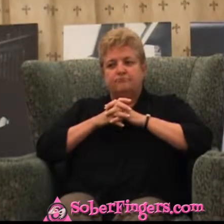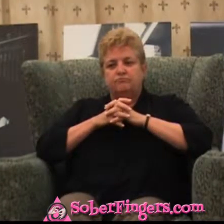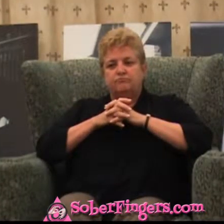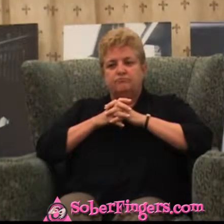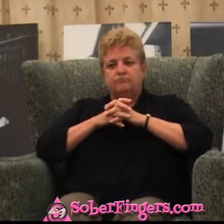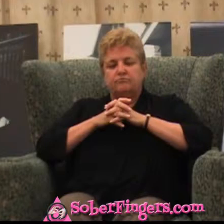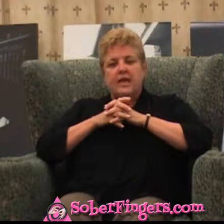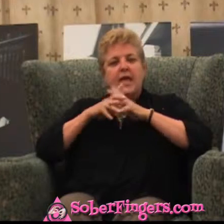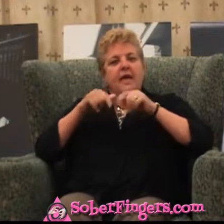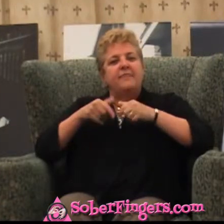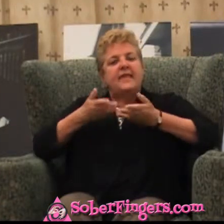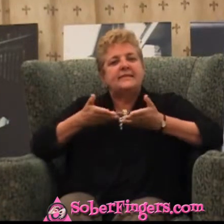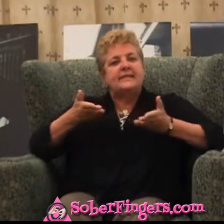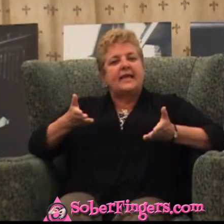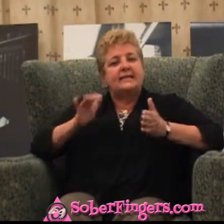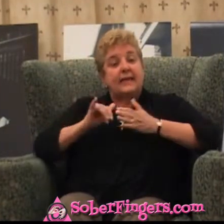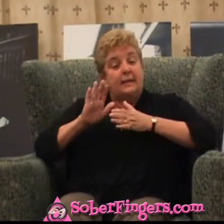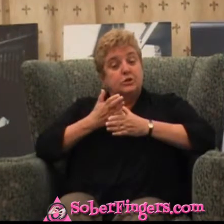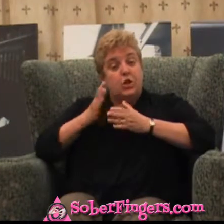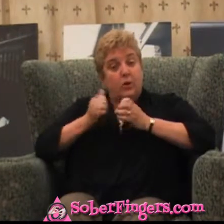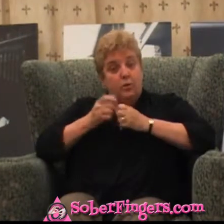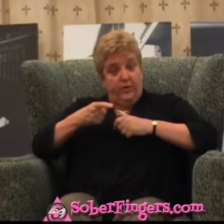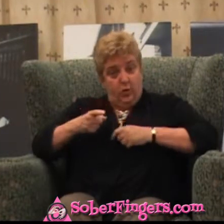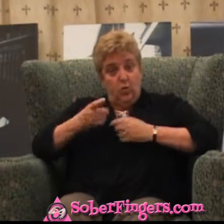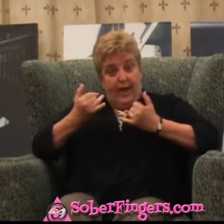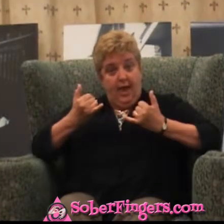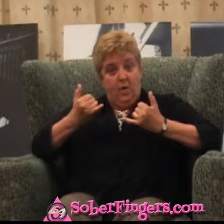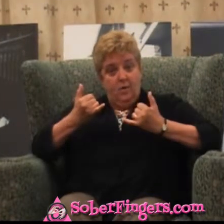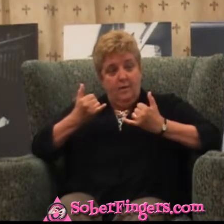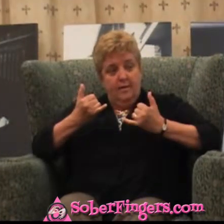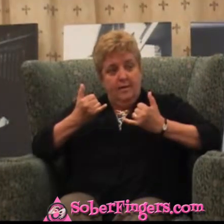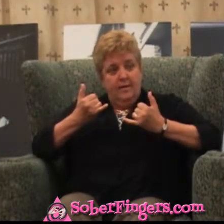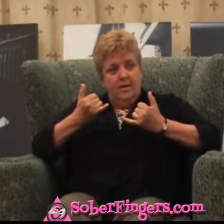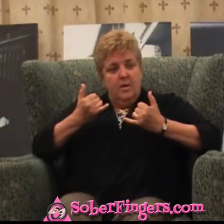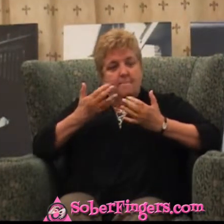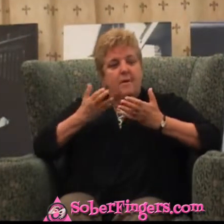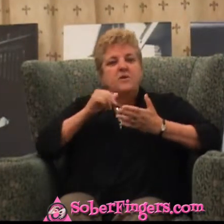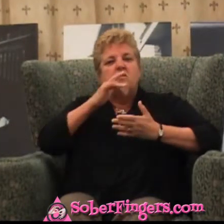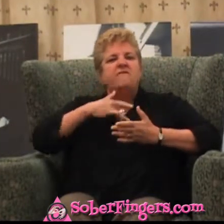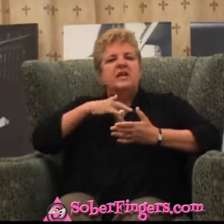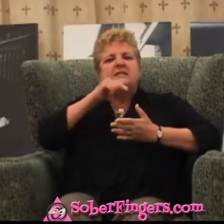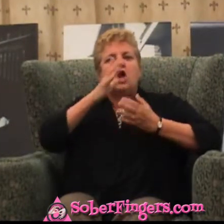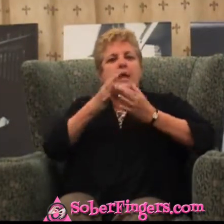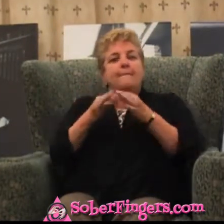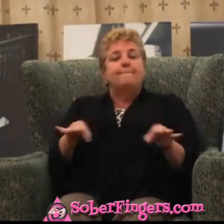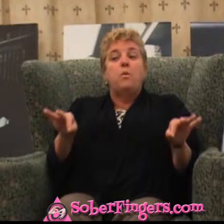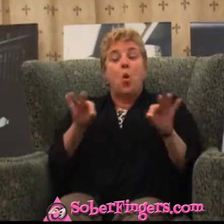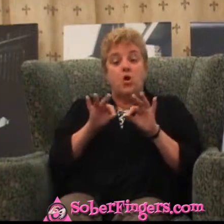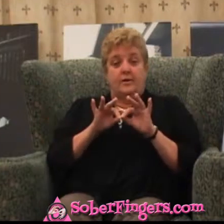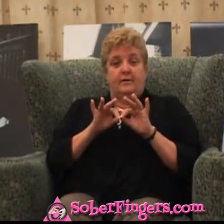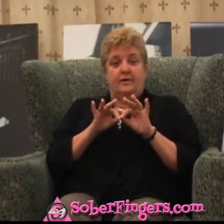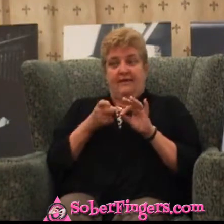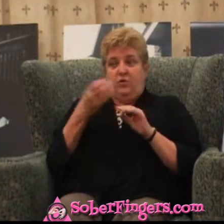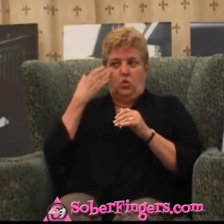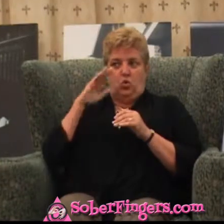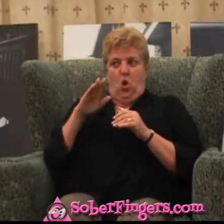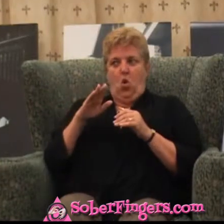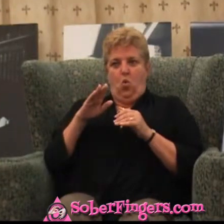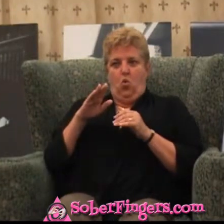These things that I'm sharing with you right now may not have much import for you personally if you don't know the relationship